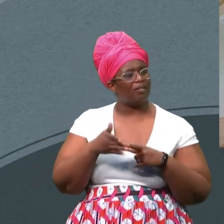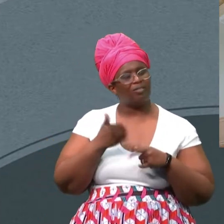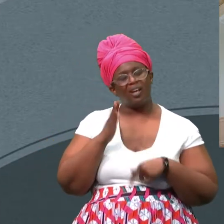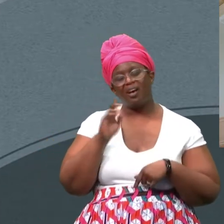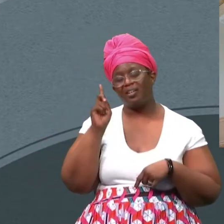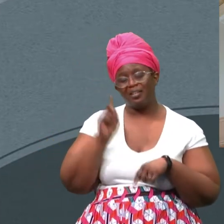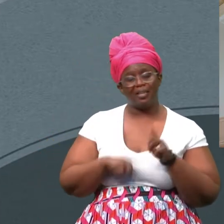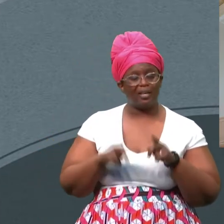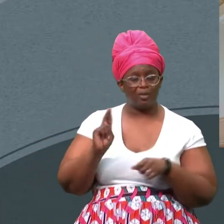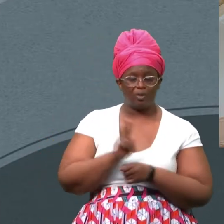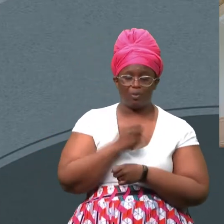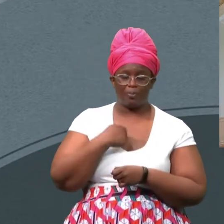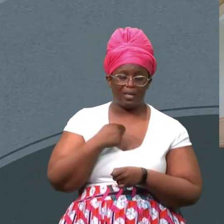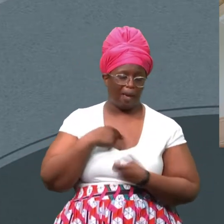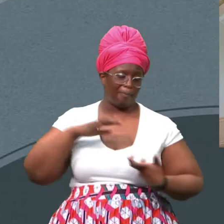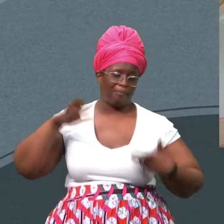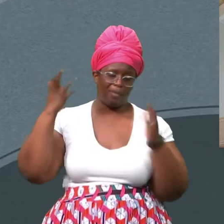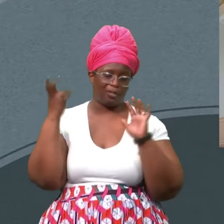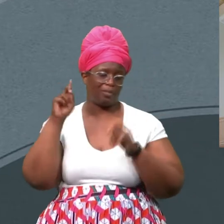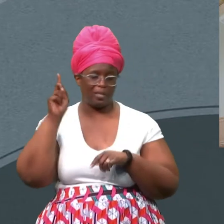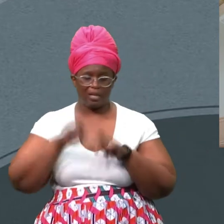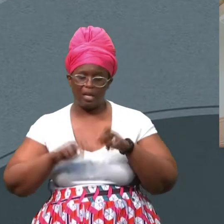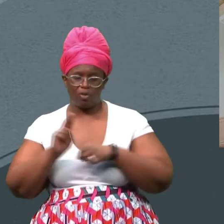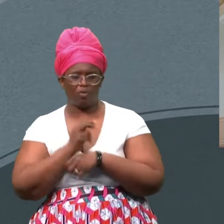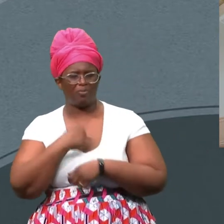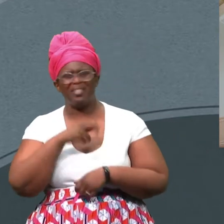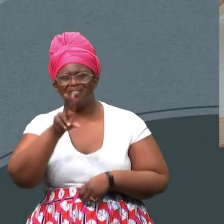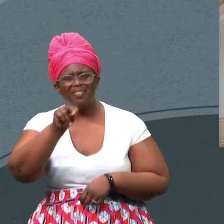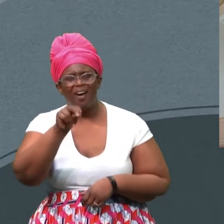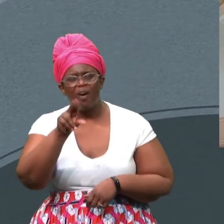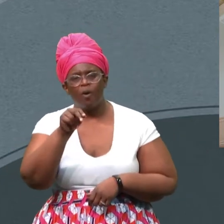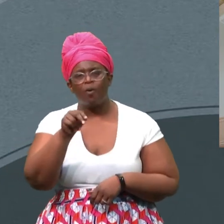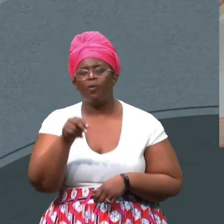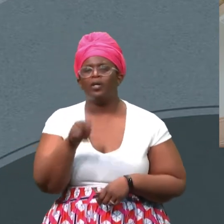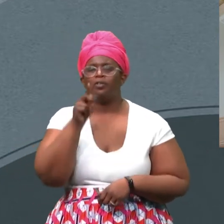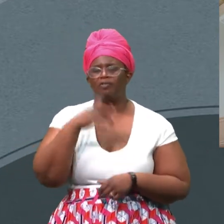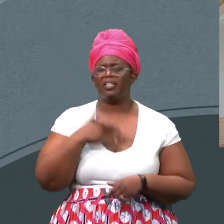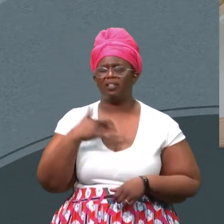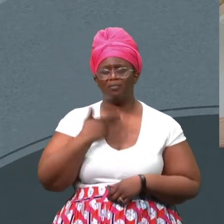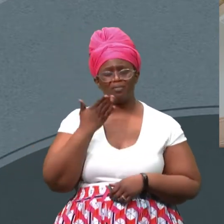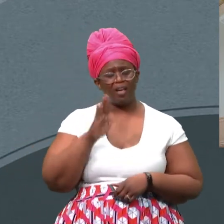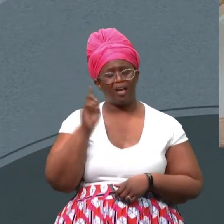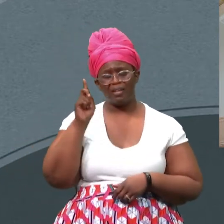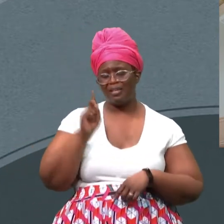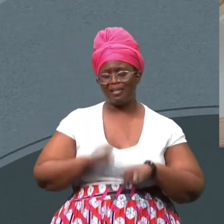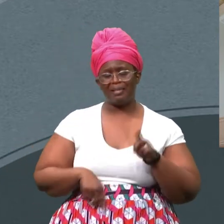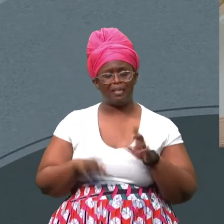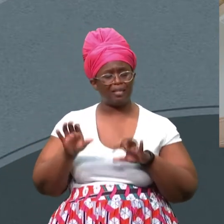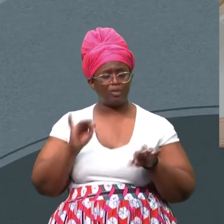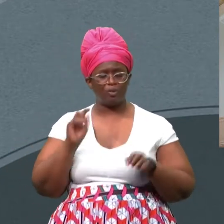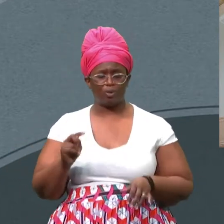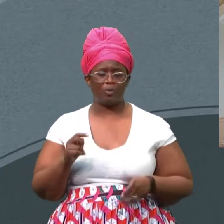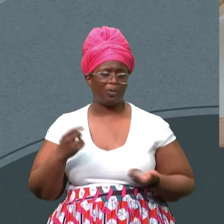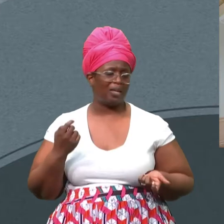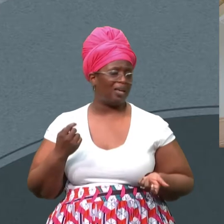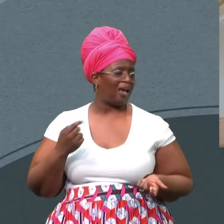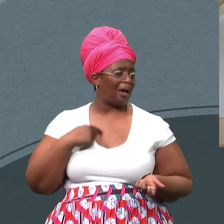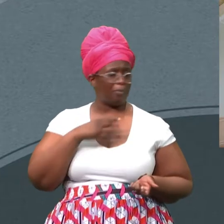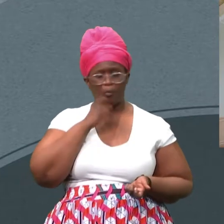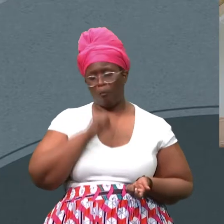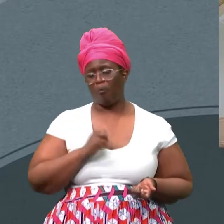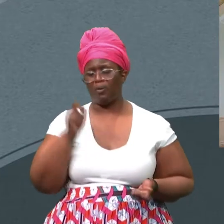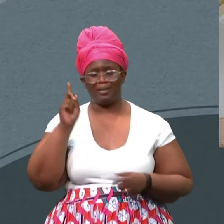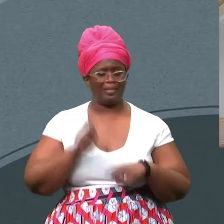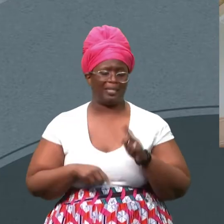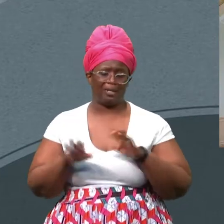lowly estate. That you no longer think that God can't do it just because of how far in the rears you are. And some of you have